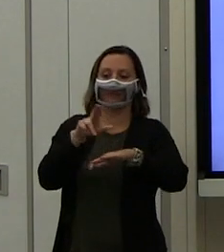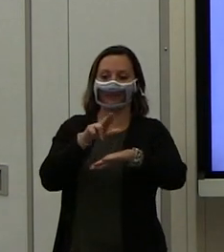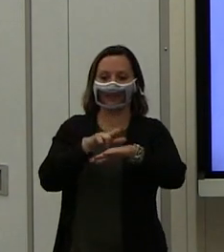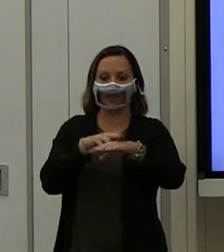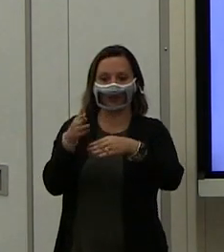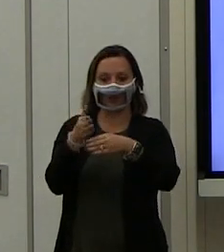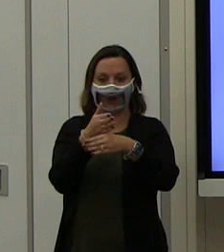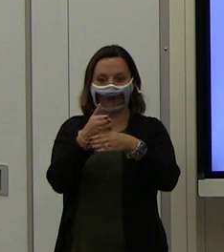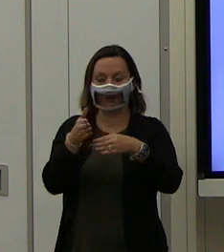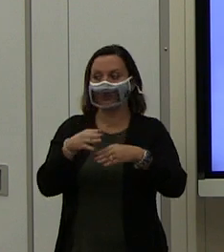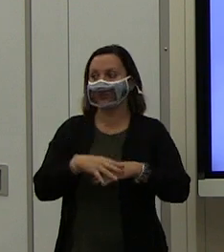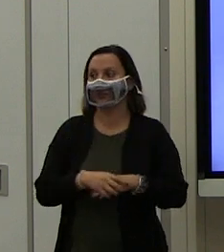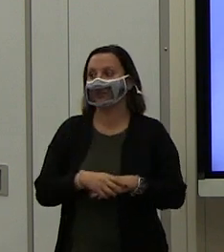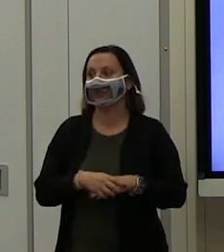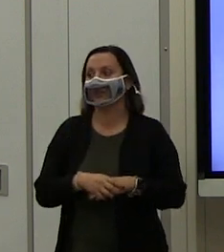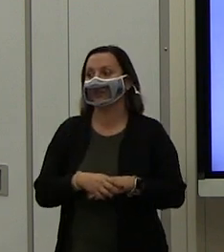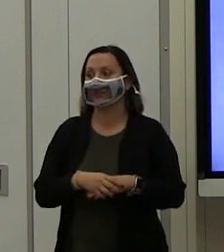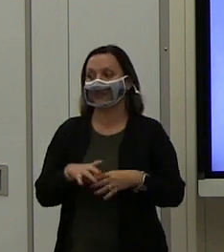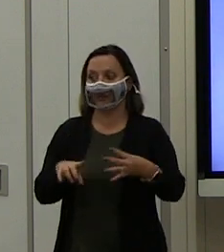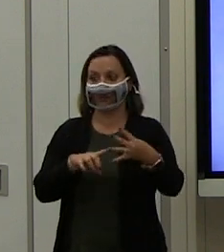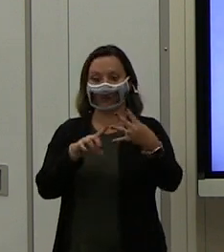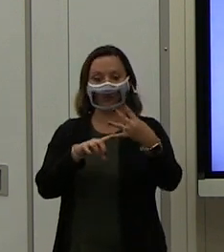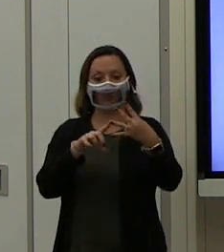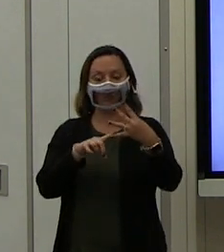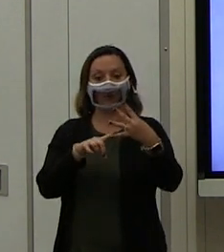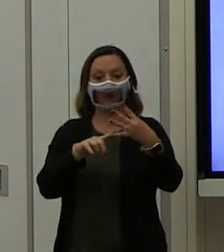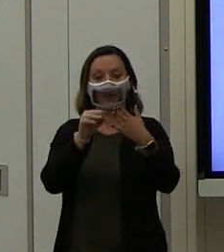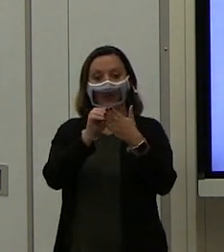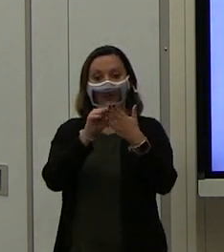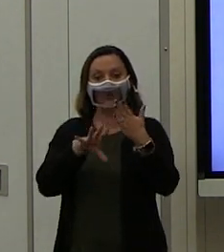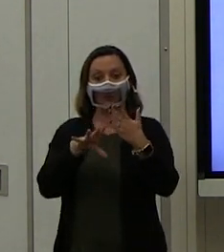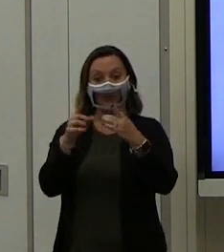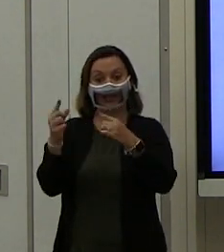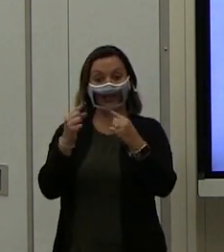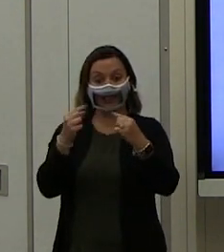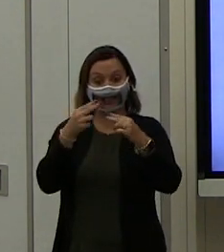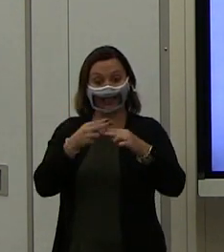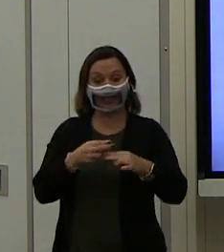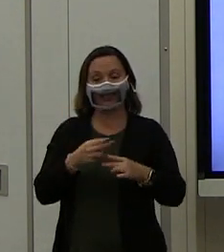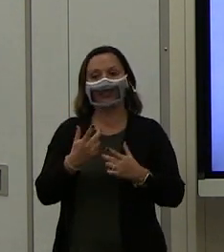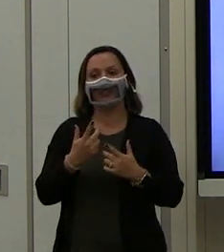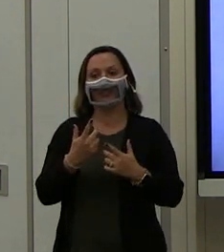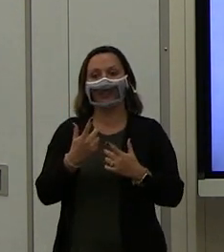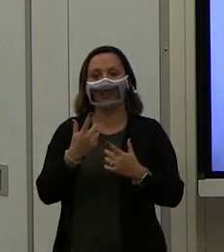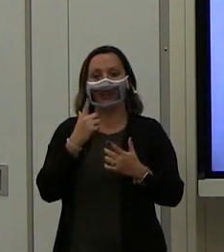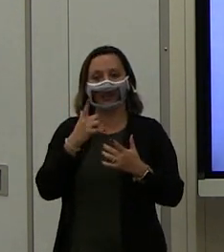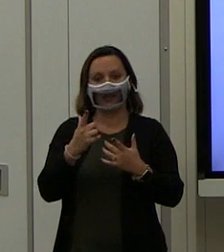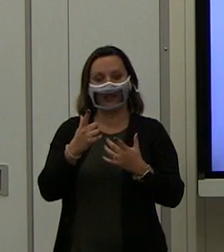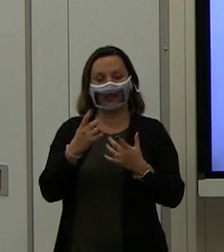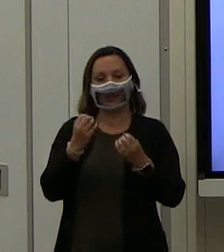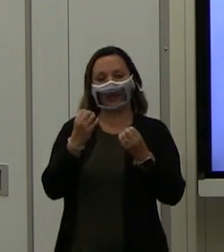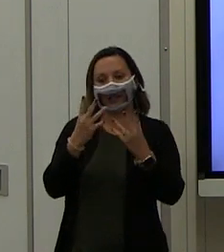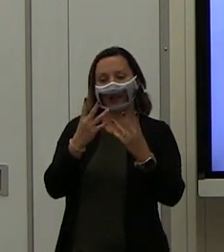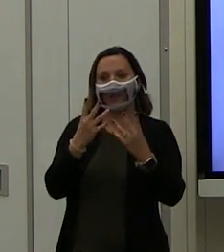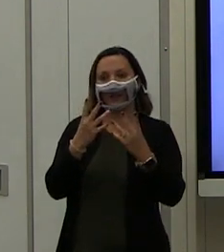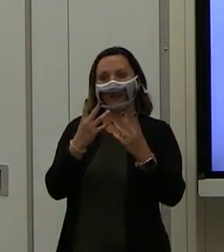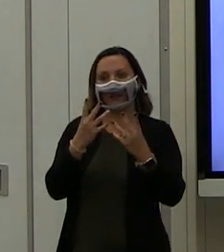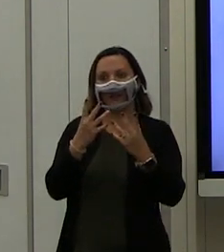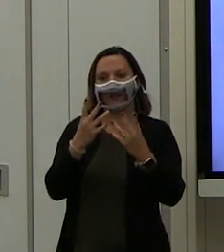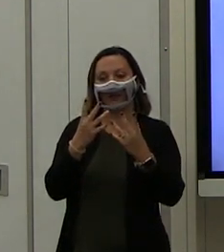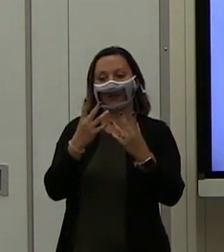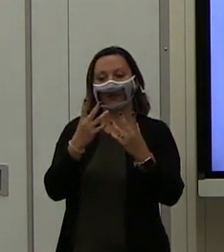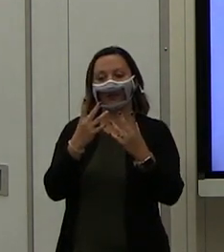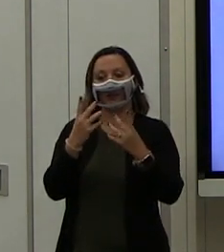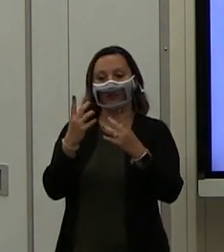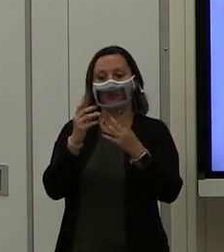Standard four is about student attendance. And so attendance is calculated by determining the percent of students who attended 90% of the time